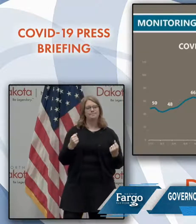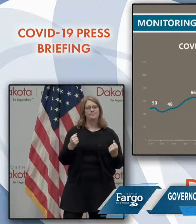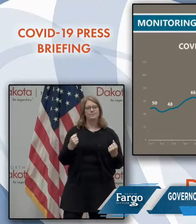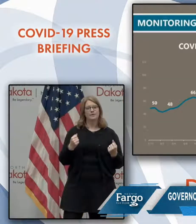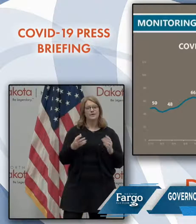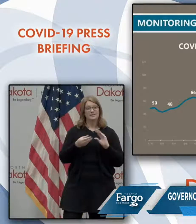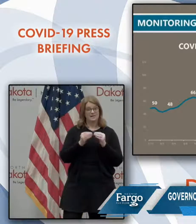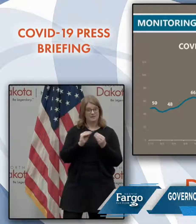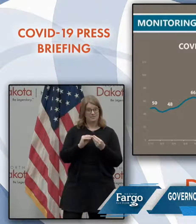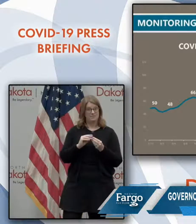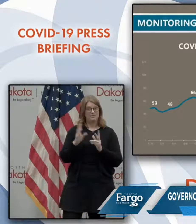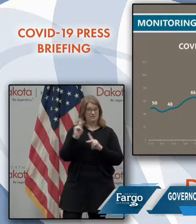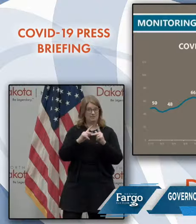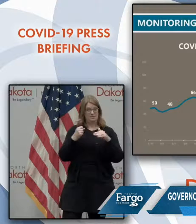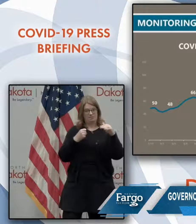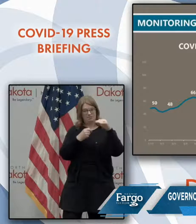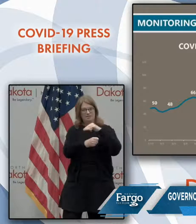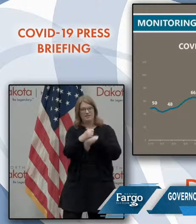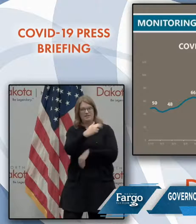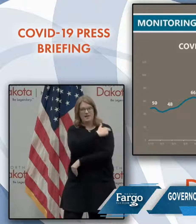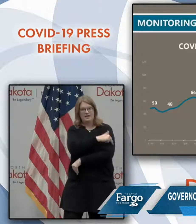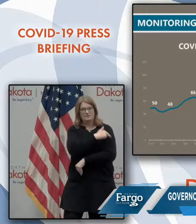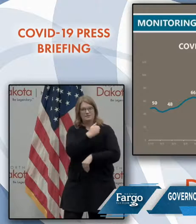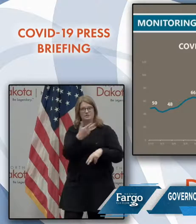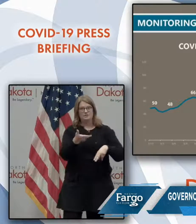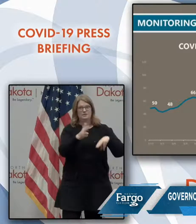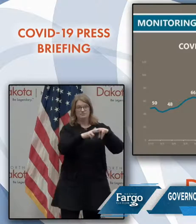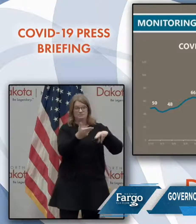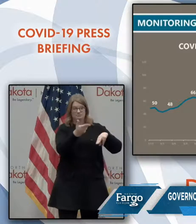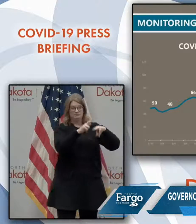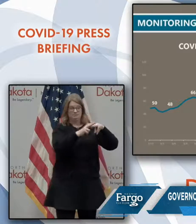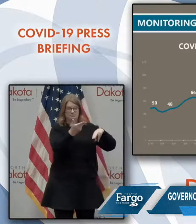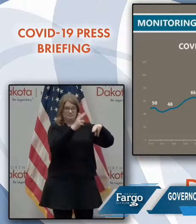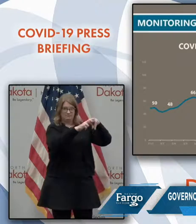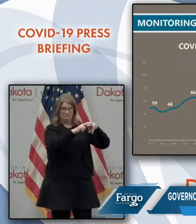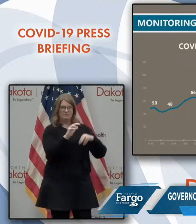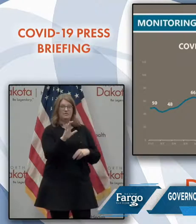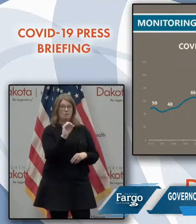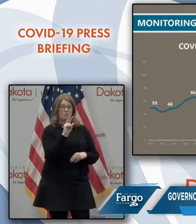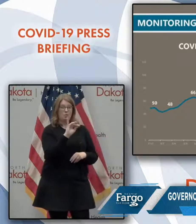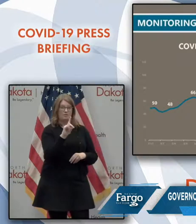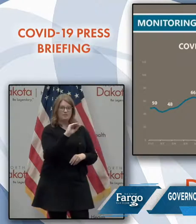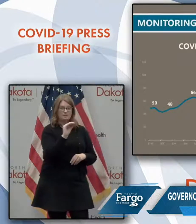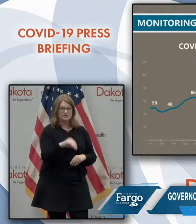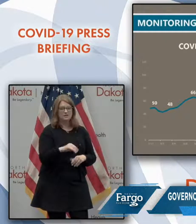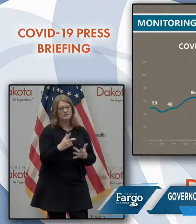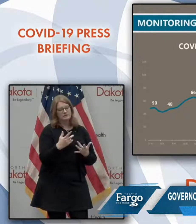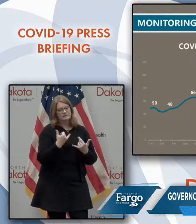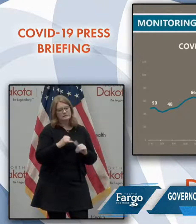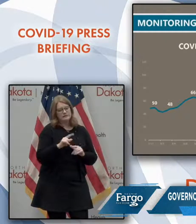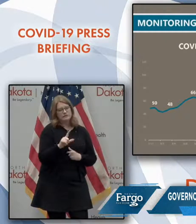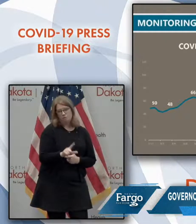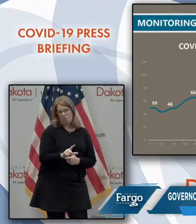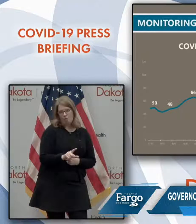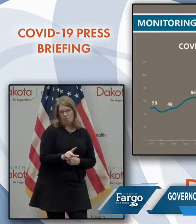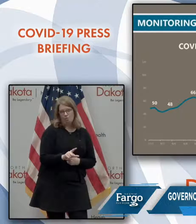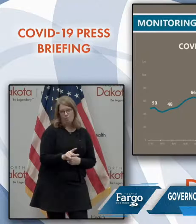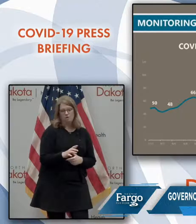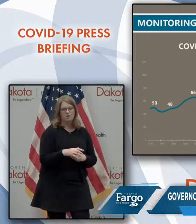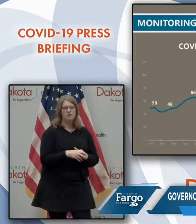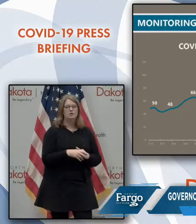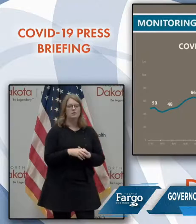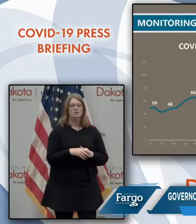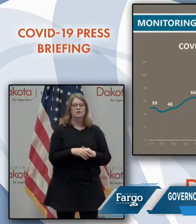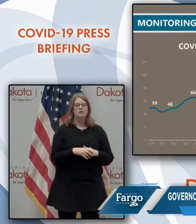organizations continue to climb, the COVID percentage of that continues to be very low. And in working with, had a call with